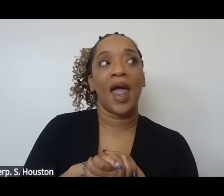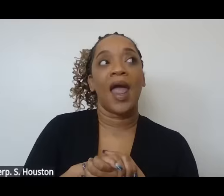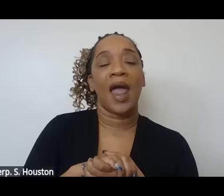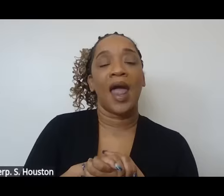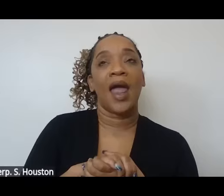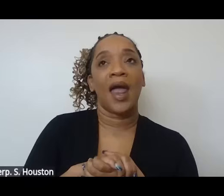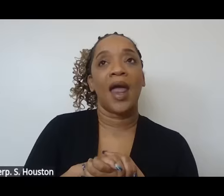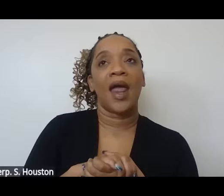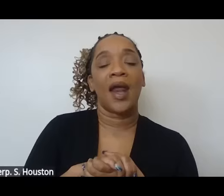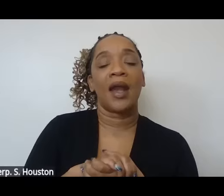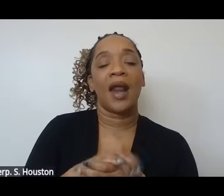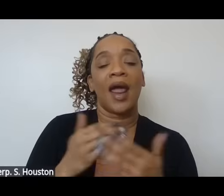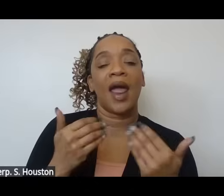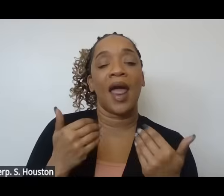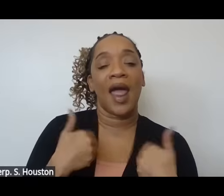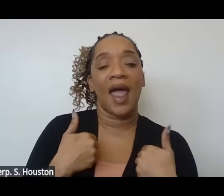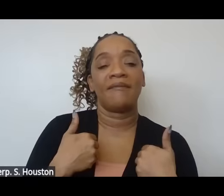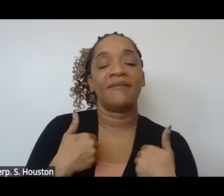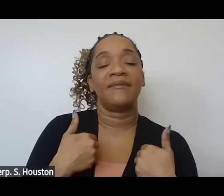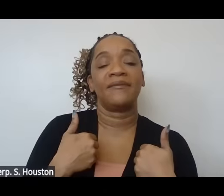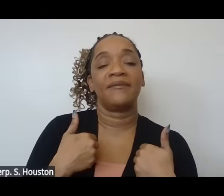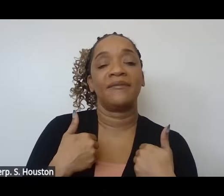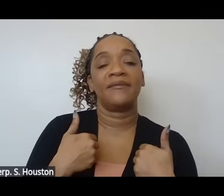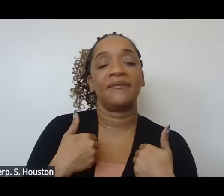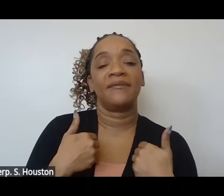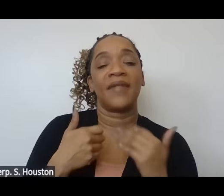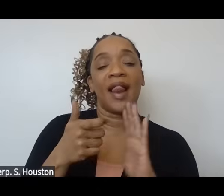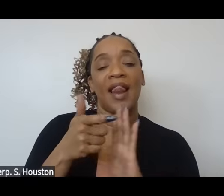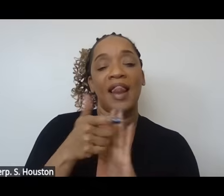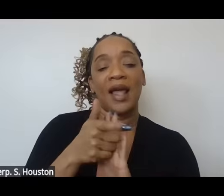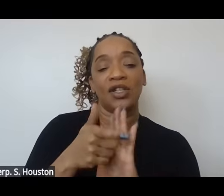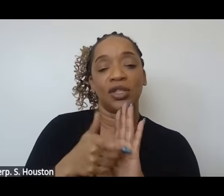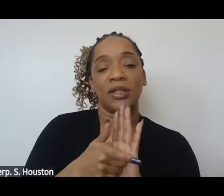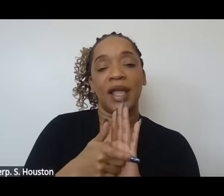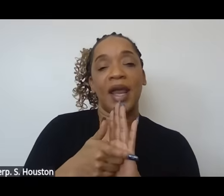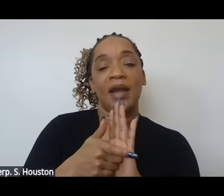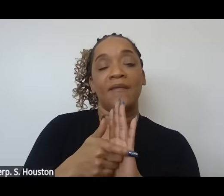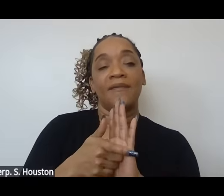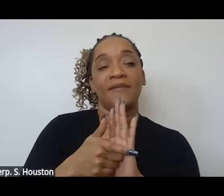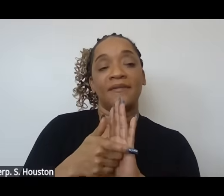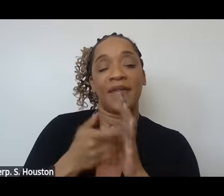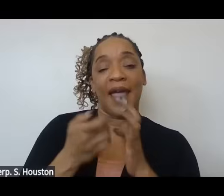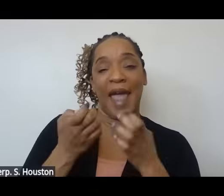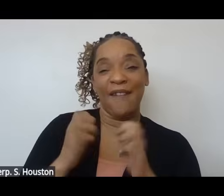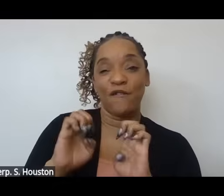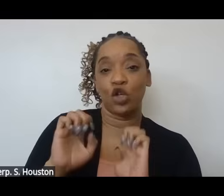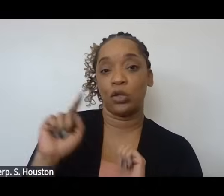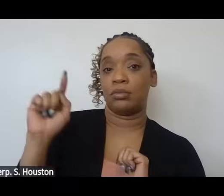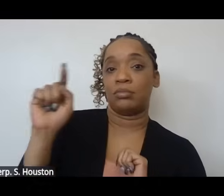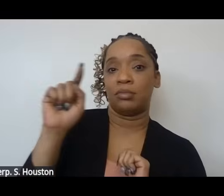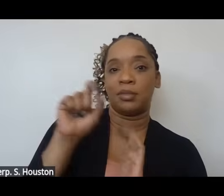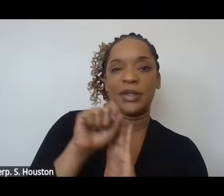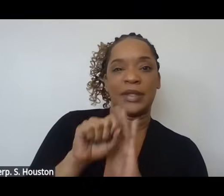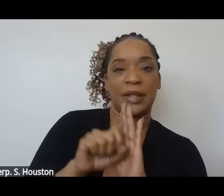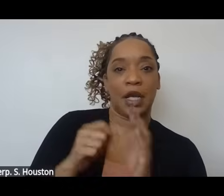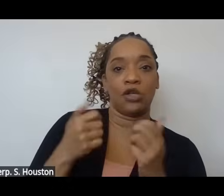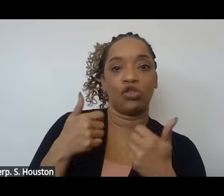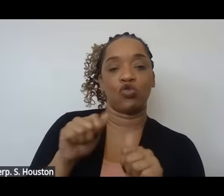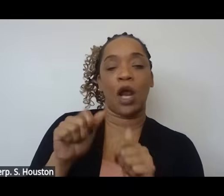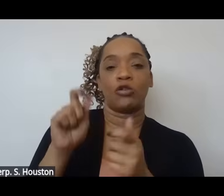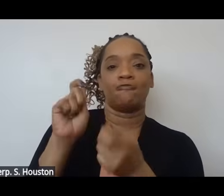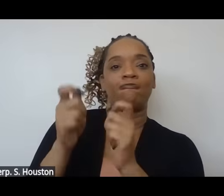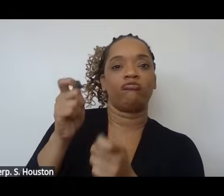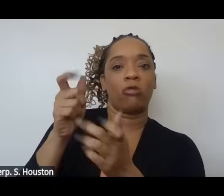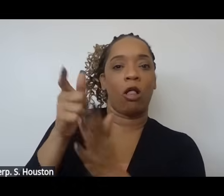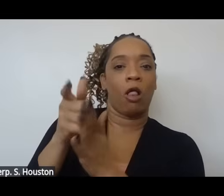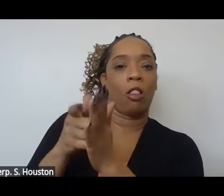legislative or procedural efforts in a number of states that we could look at again. I think that